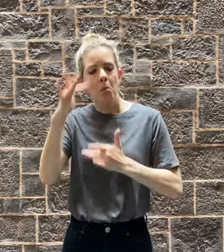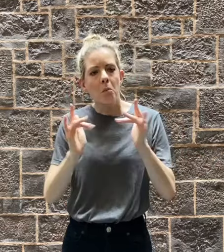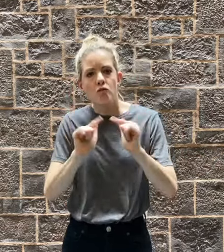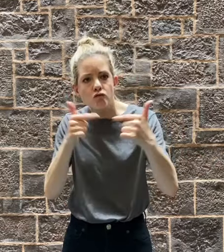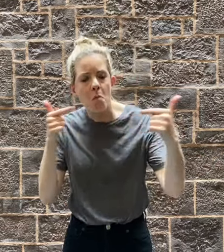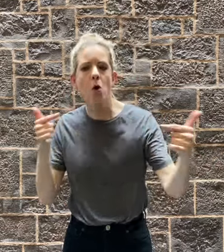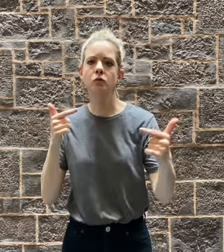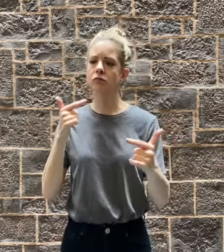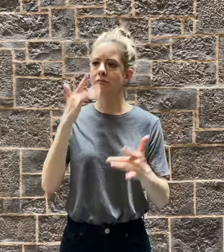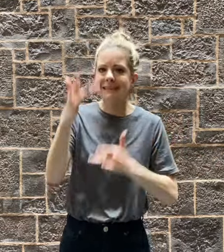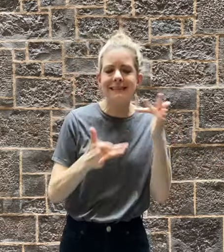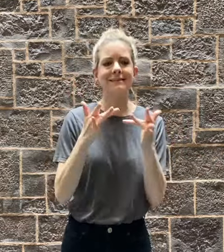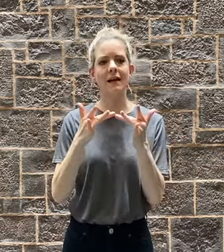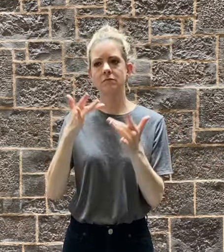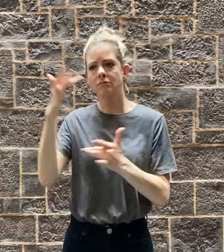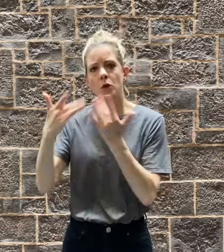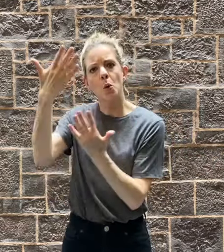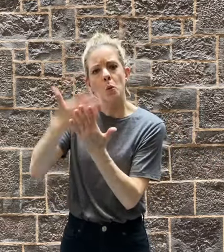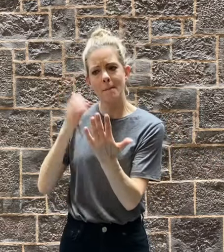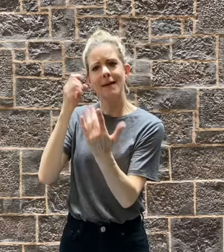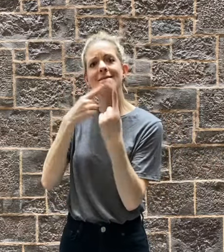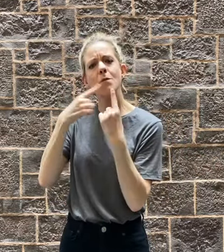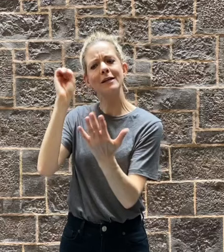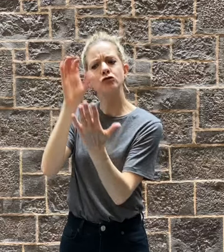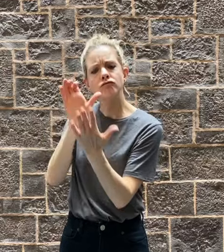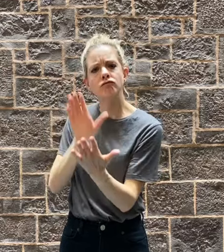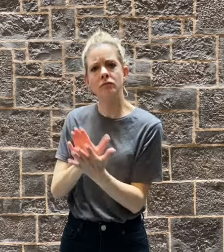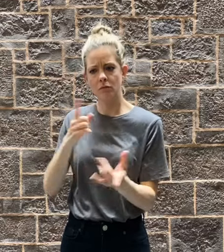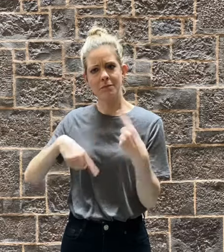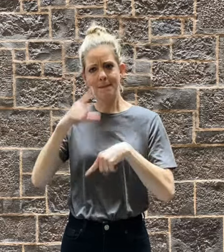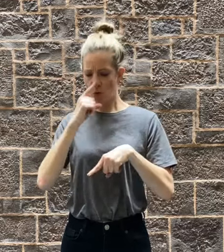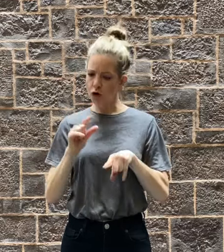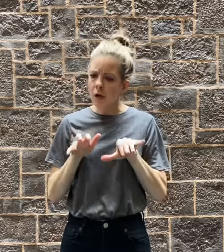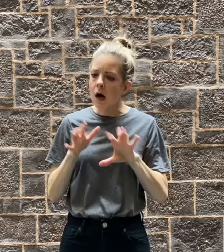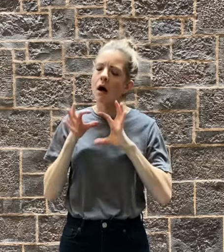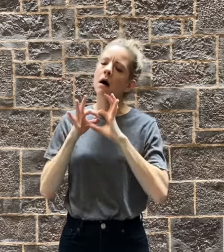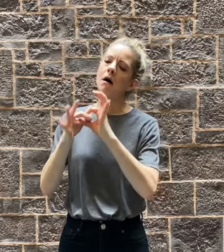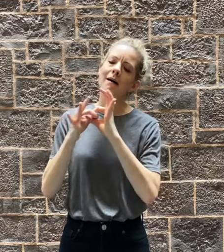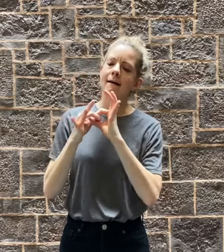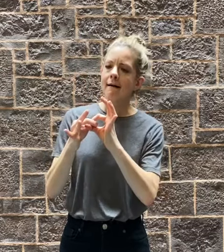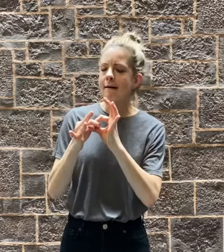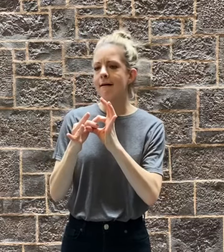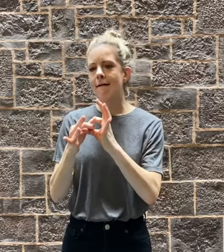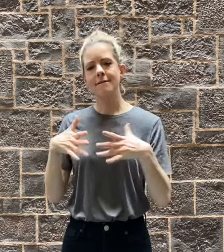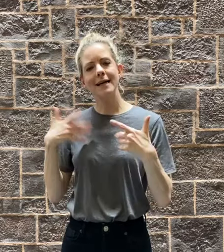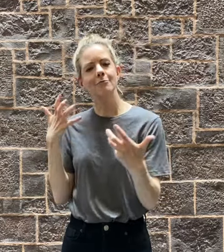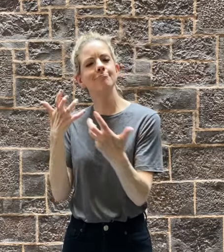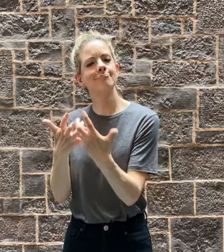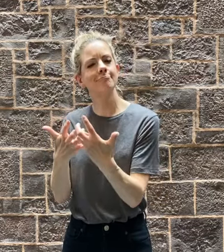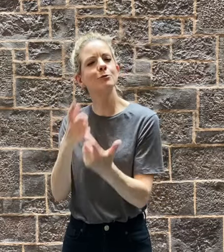website space, so people could reach in and know that we were there and connect with the project and the